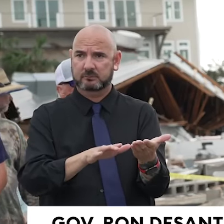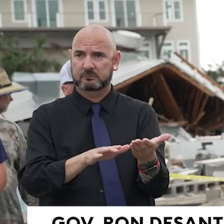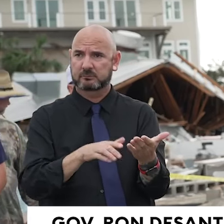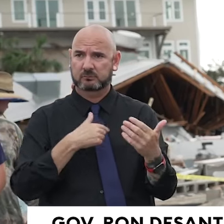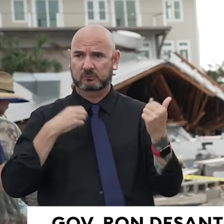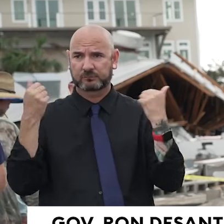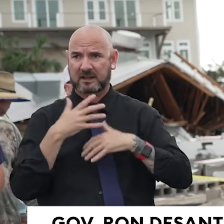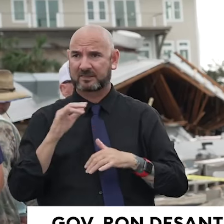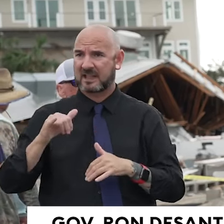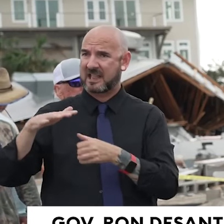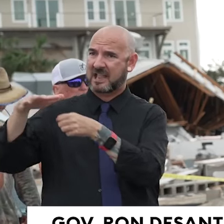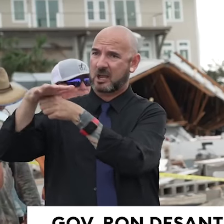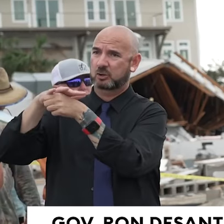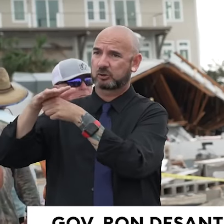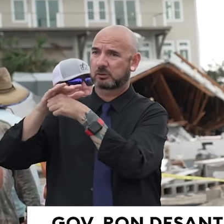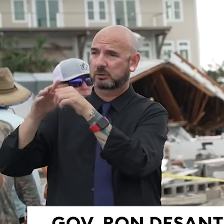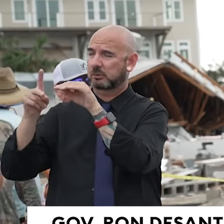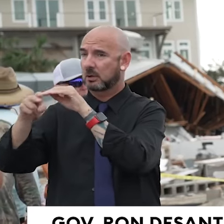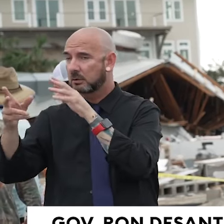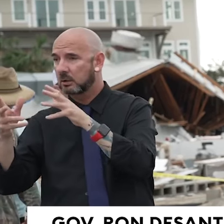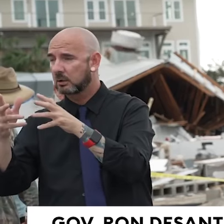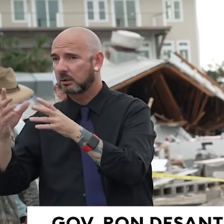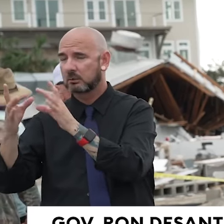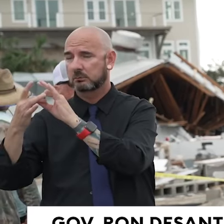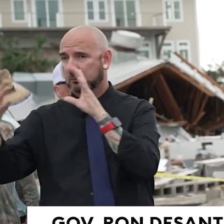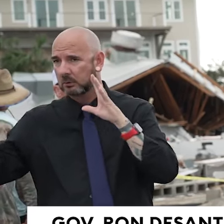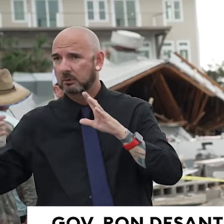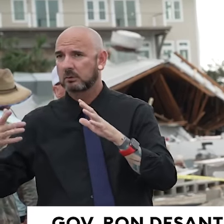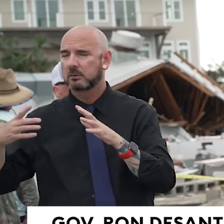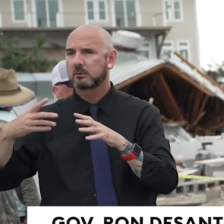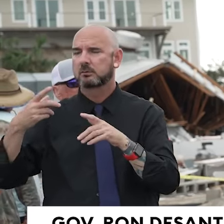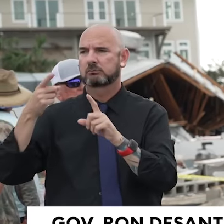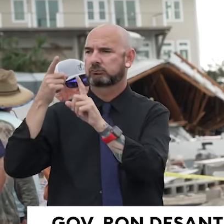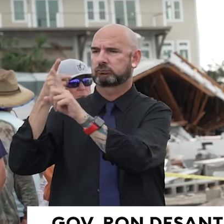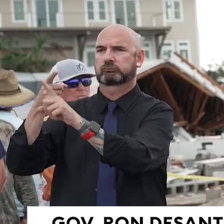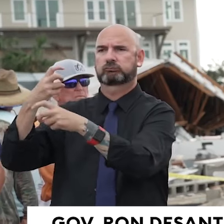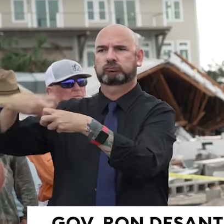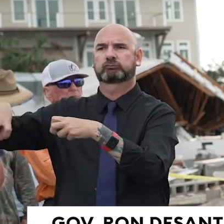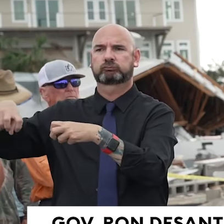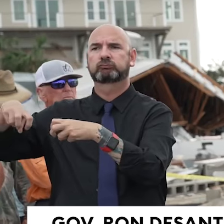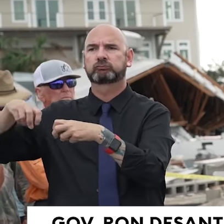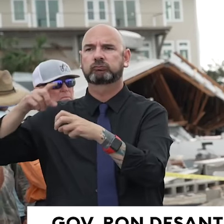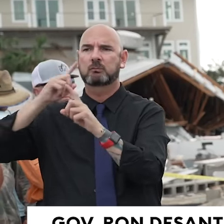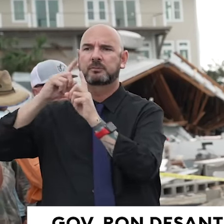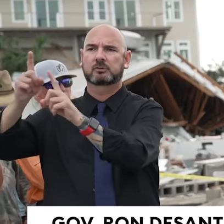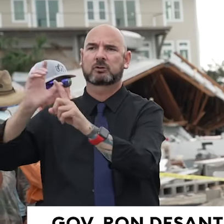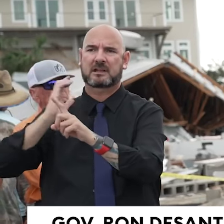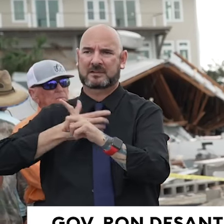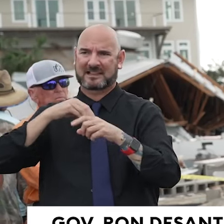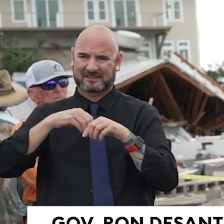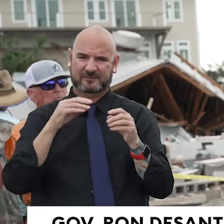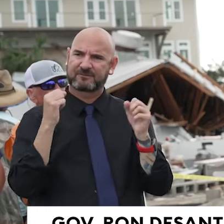areas cut off. It's a very difficult mission. So we're in the mission. We're in the fight. We're going to be bringing